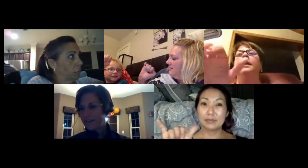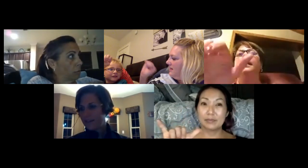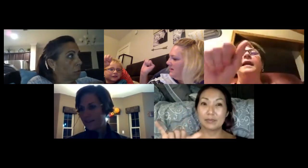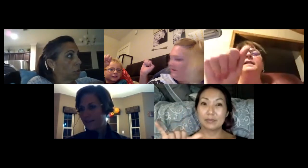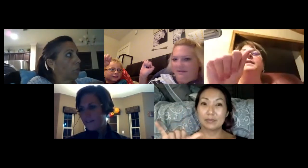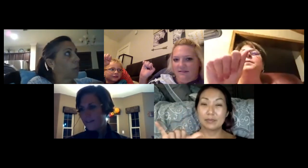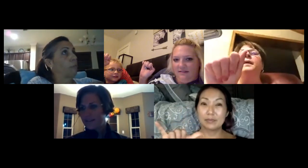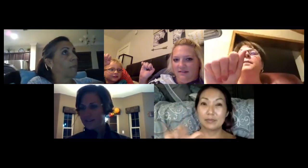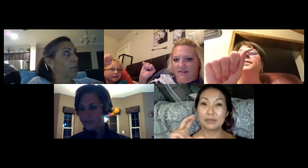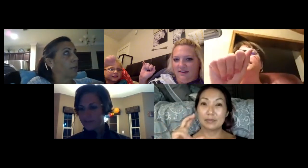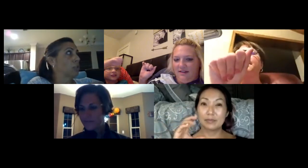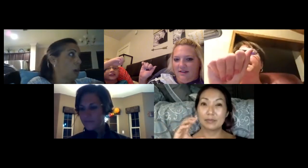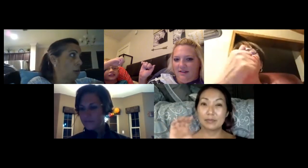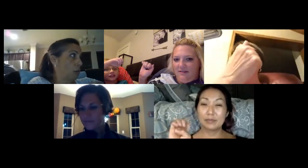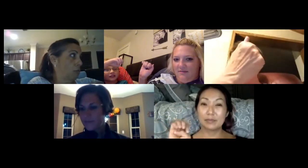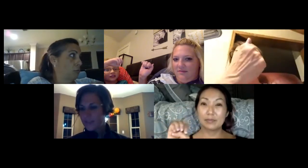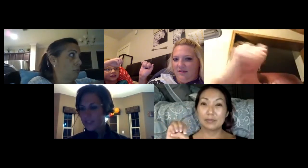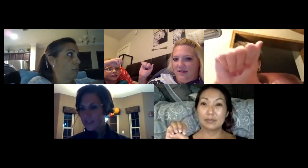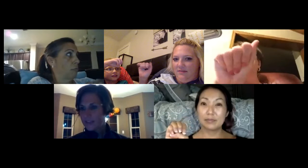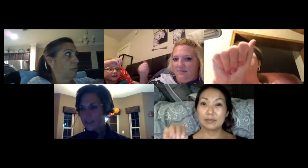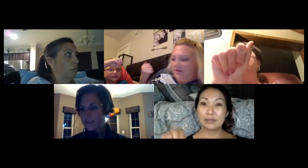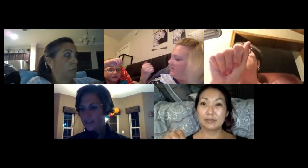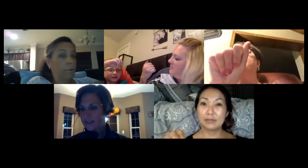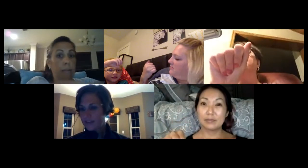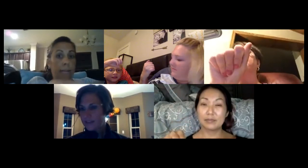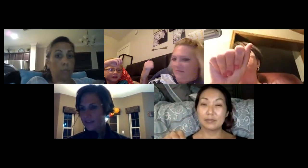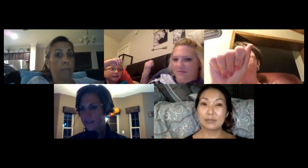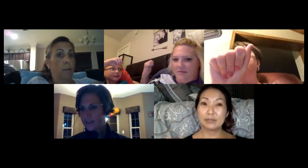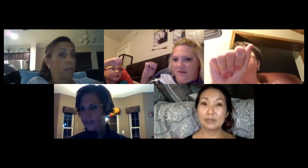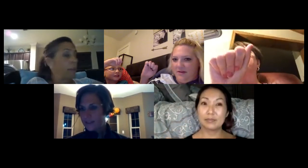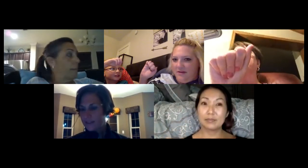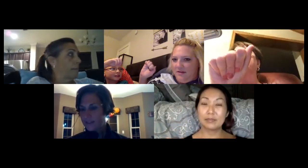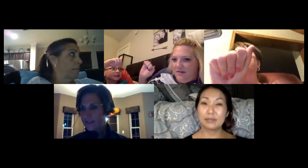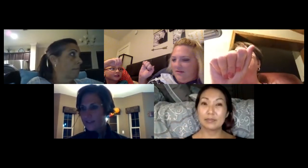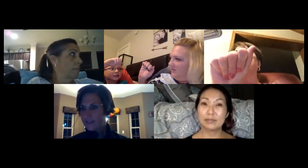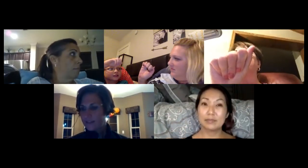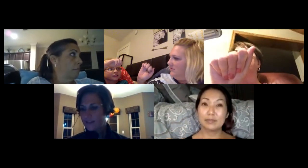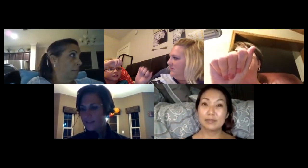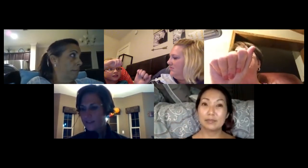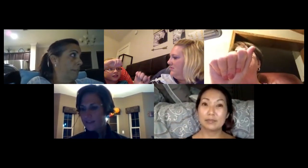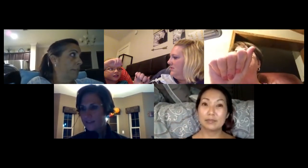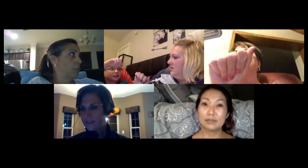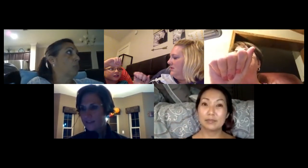this way. so this is G. yep, with the thumb. Yep. This is A.